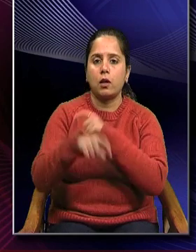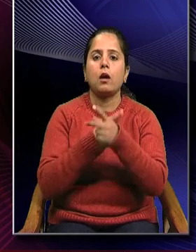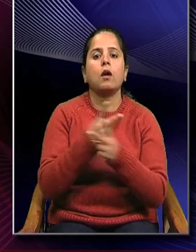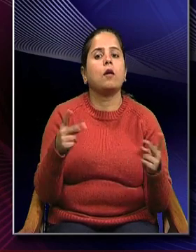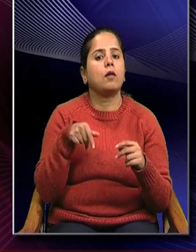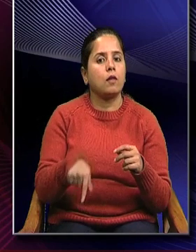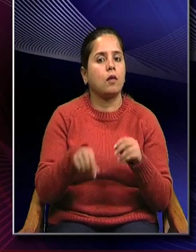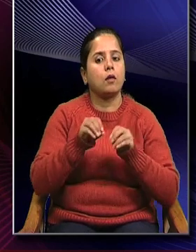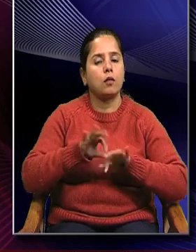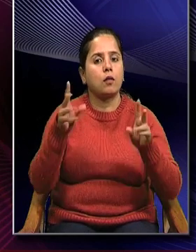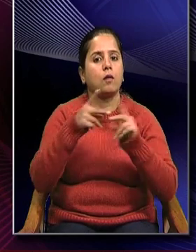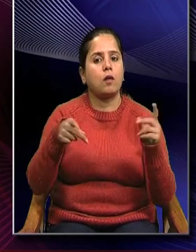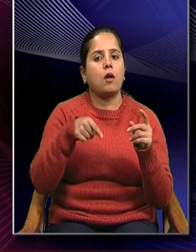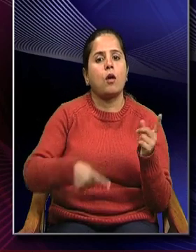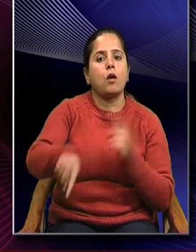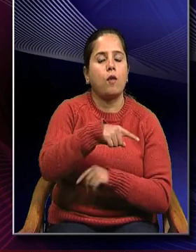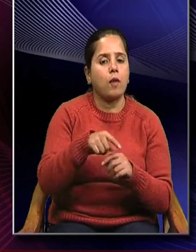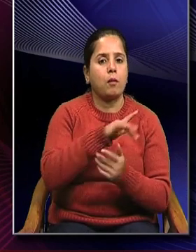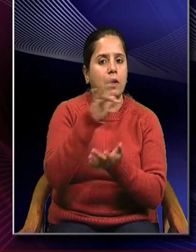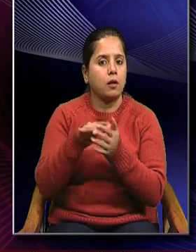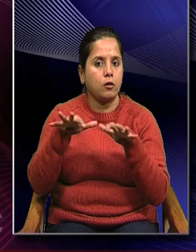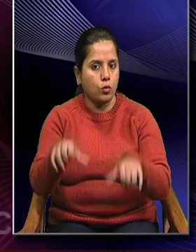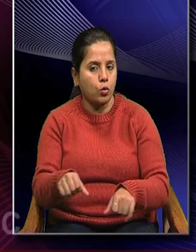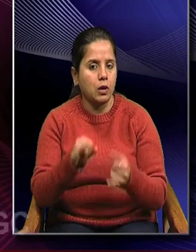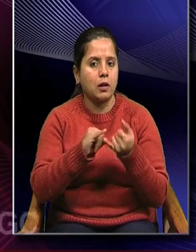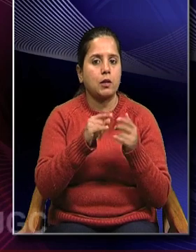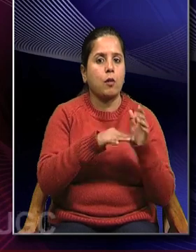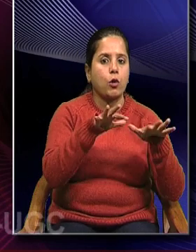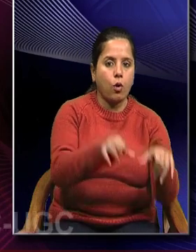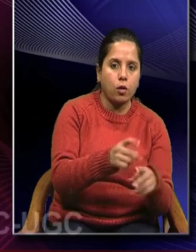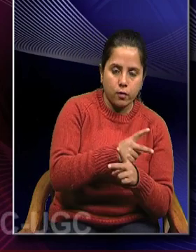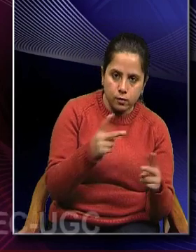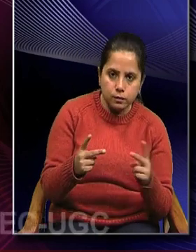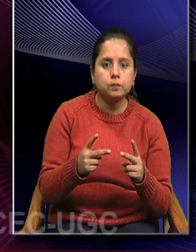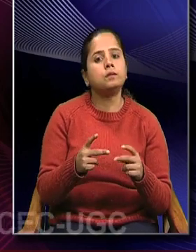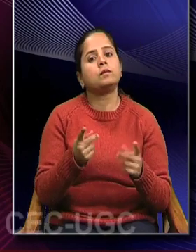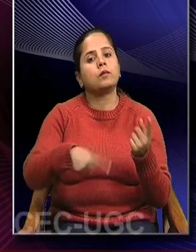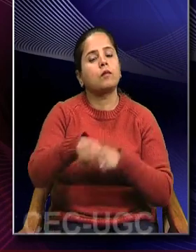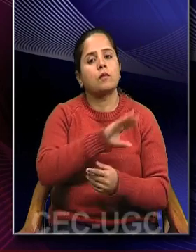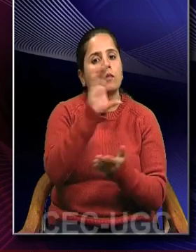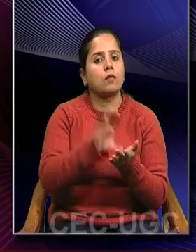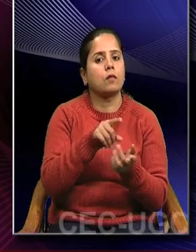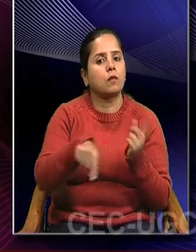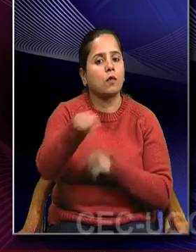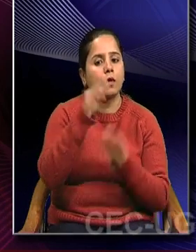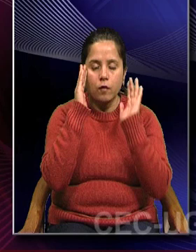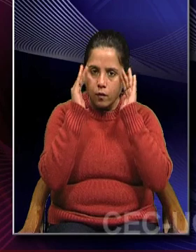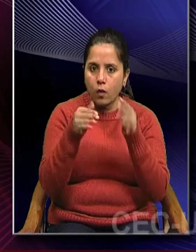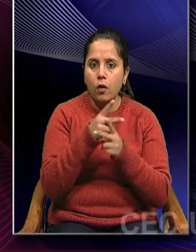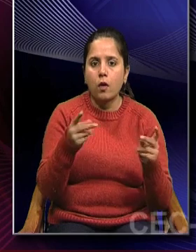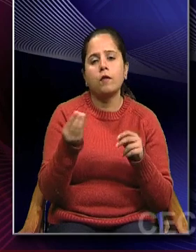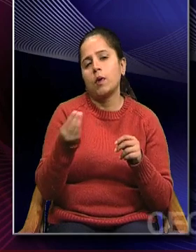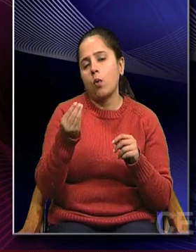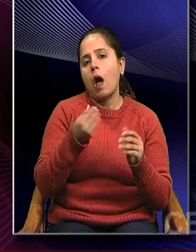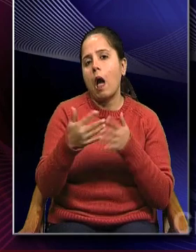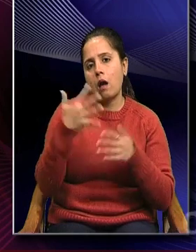and extended exploitation of colonies and the semi colonies as well. And this capital was concentrated in a few